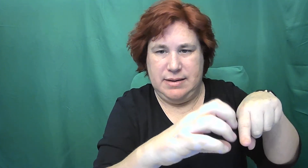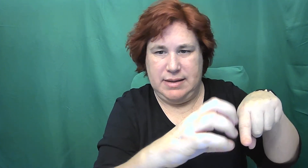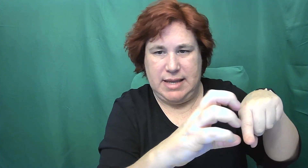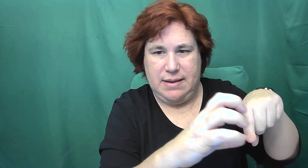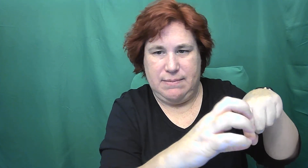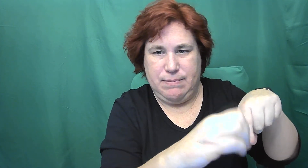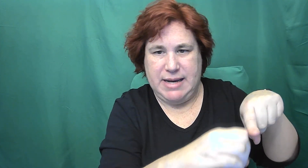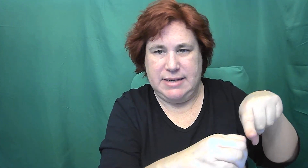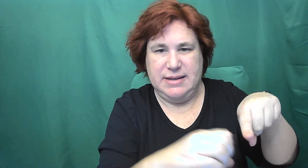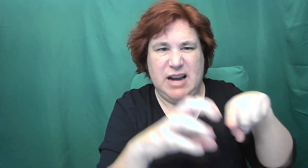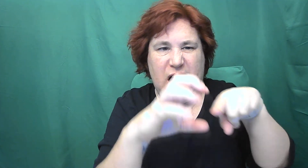Bite.